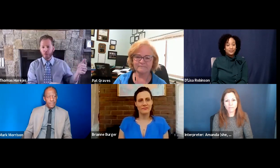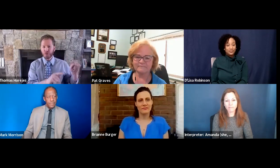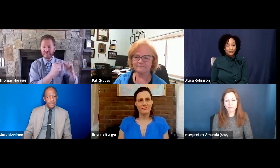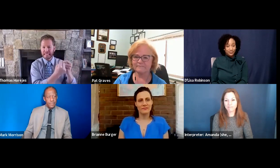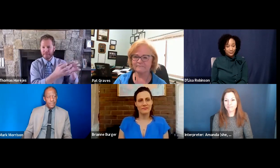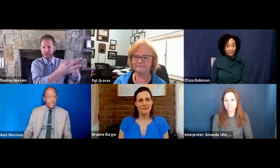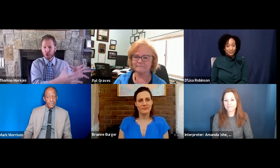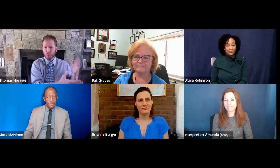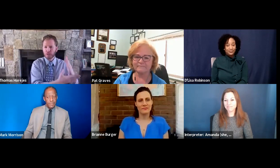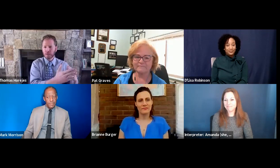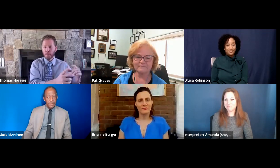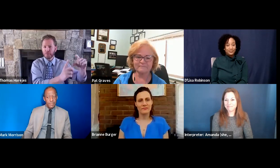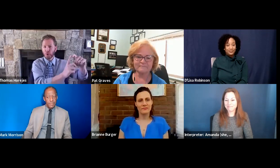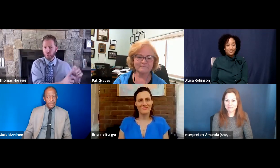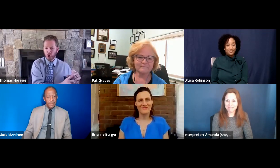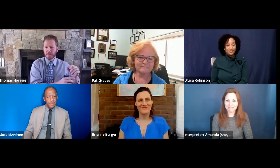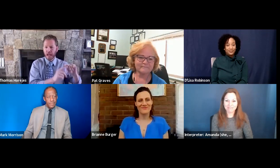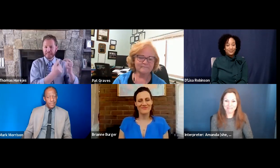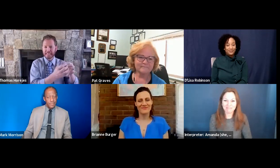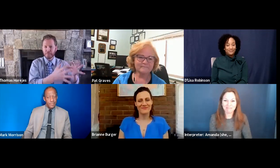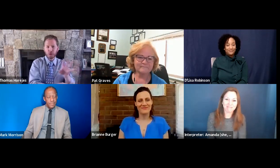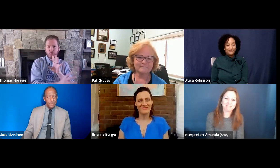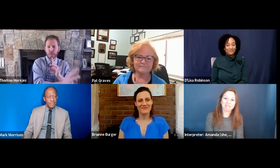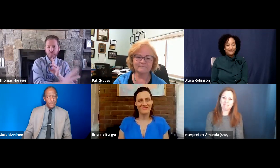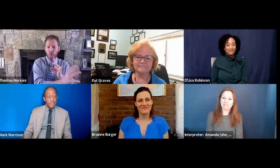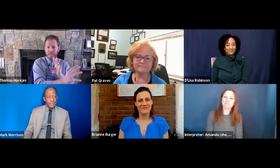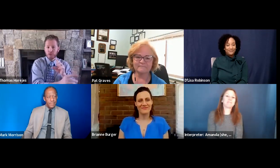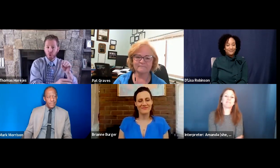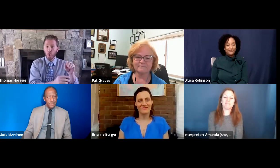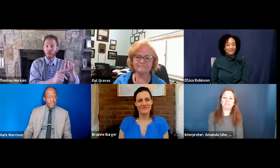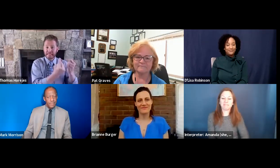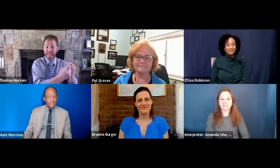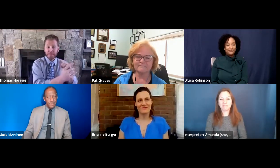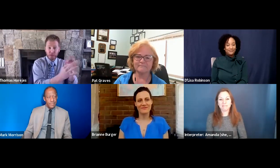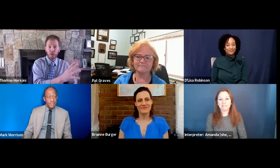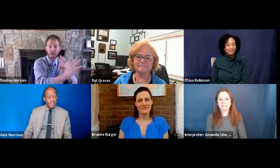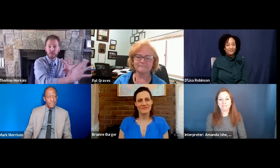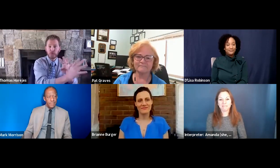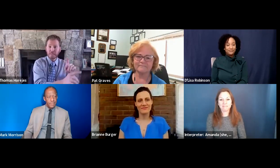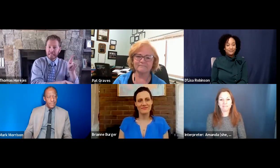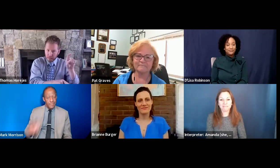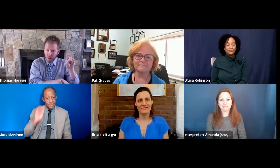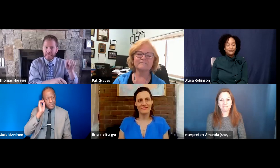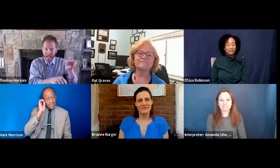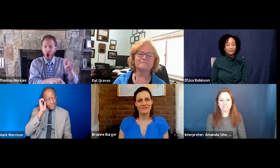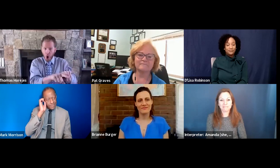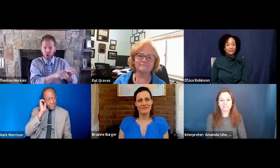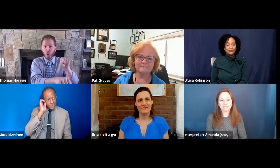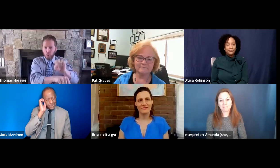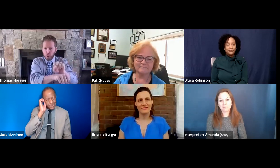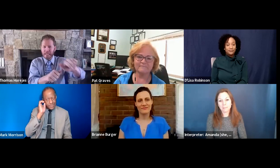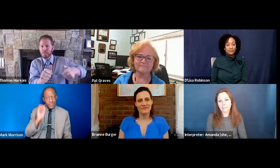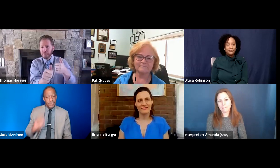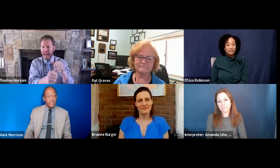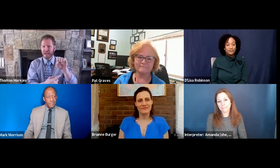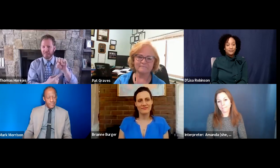looked away, probably typing to the other team interpreter certain terminology. So that's part of the way that they work together as a